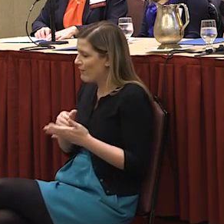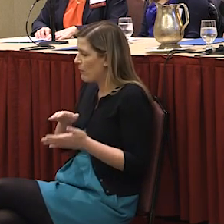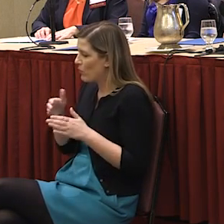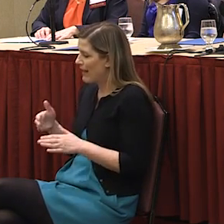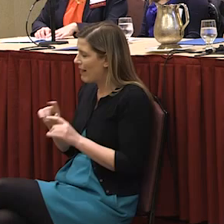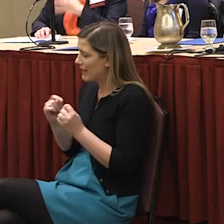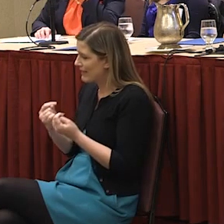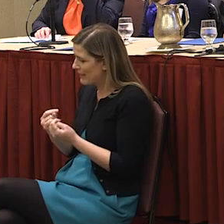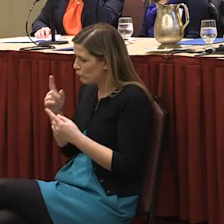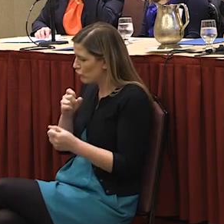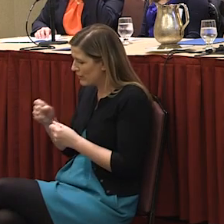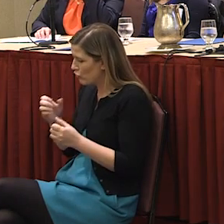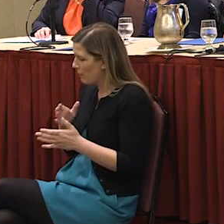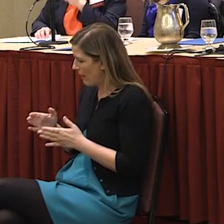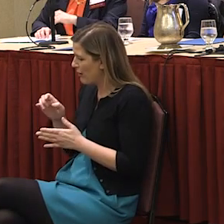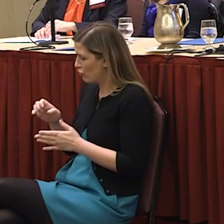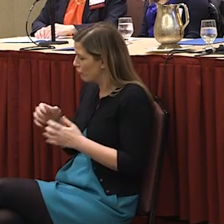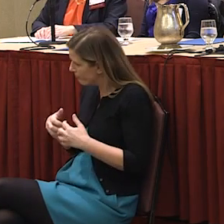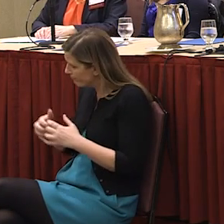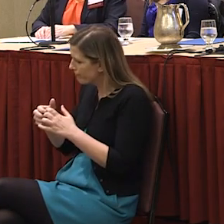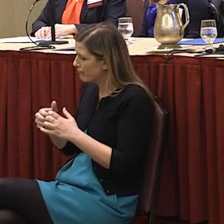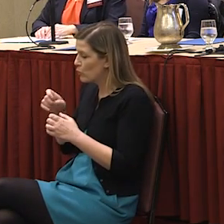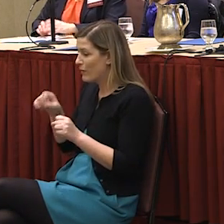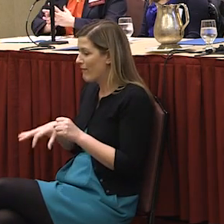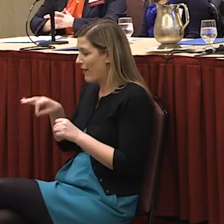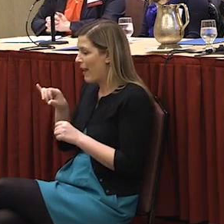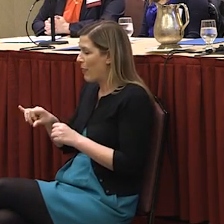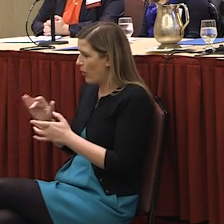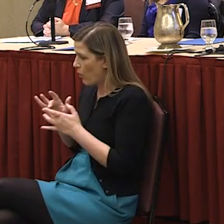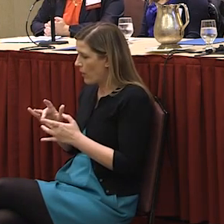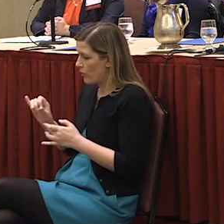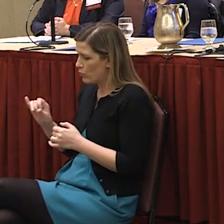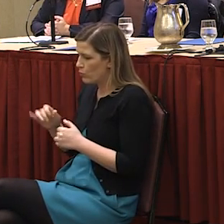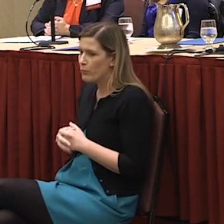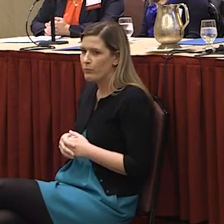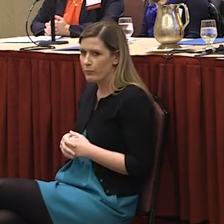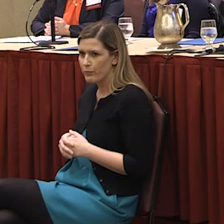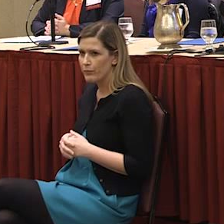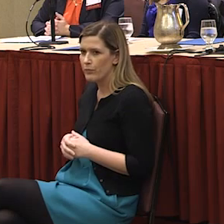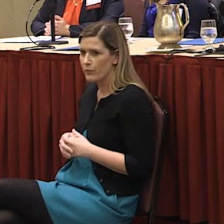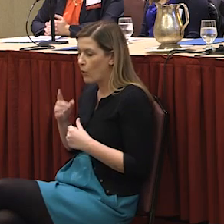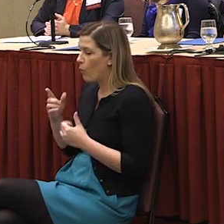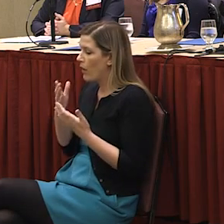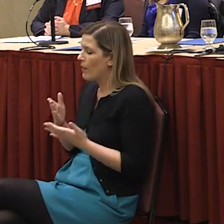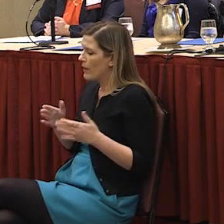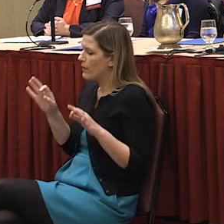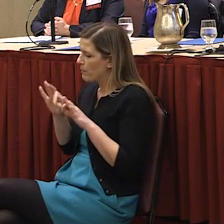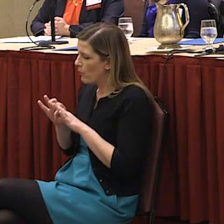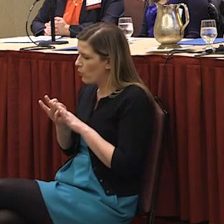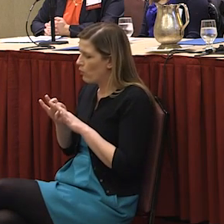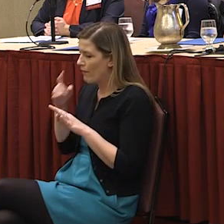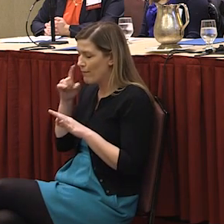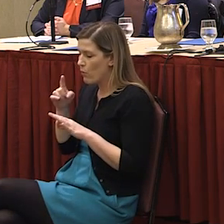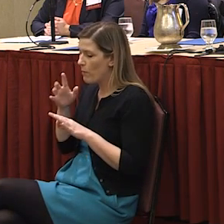Strategic Plan, and that should be implemented. You can find that strategic plan online as well. One of the things that's really important with the